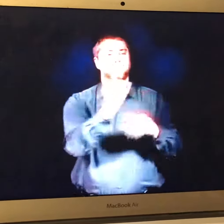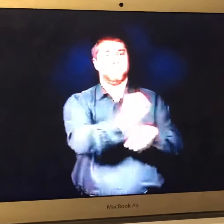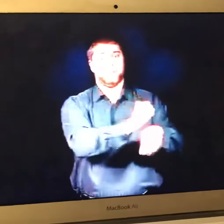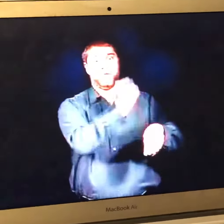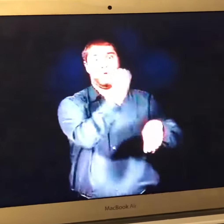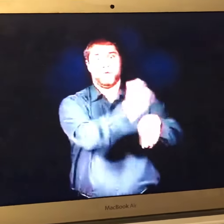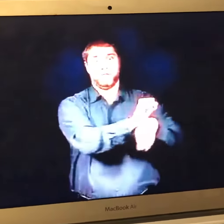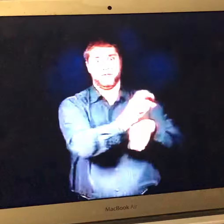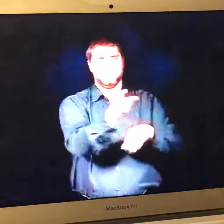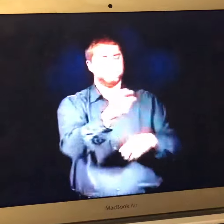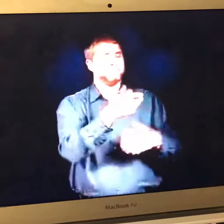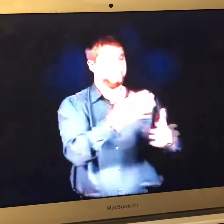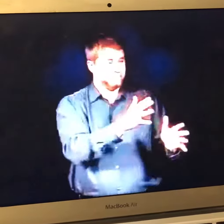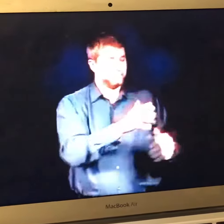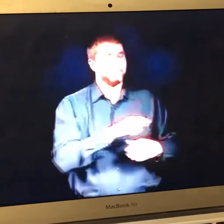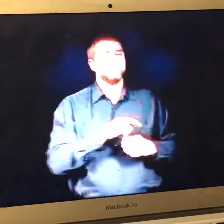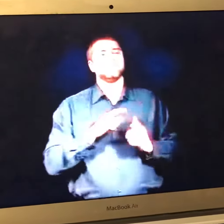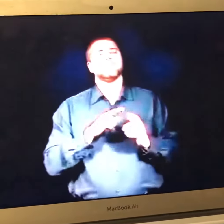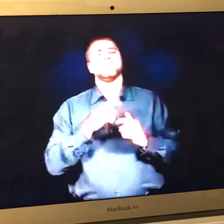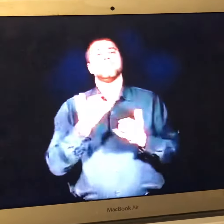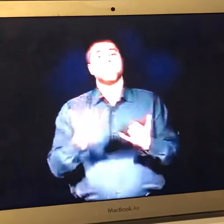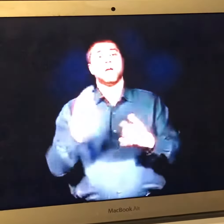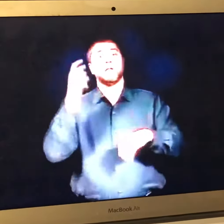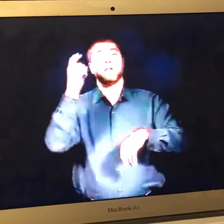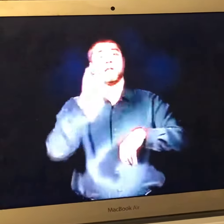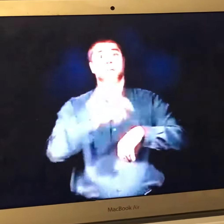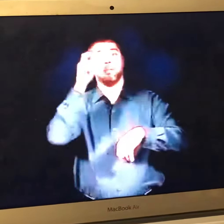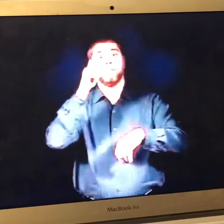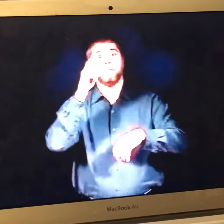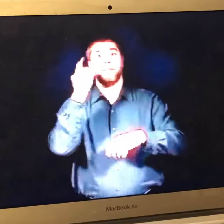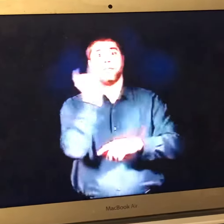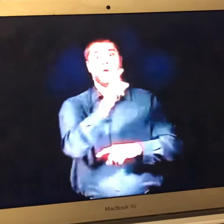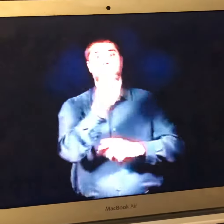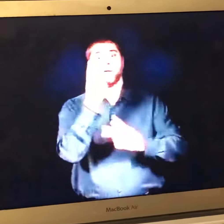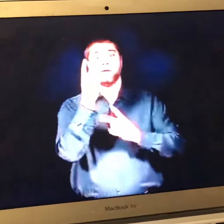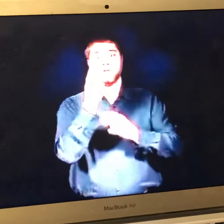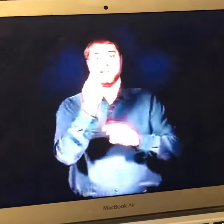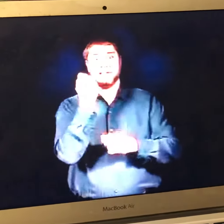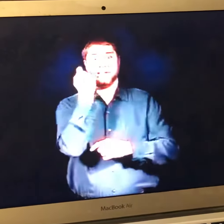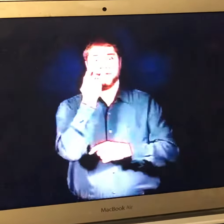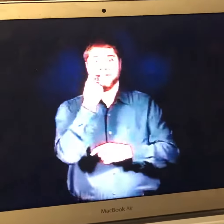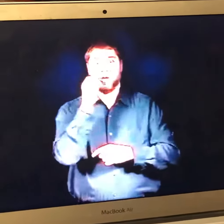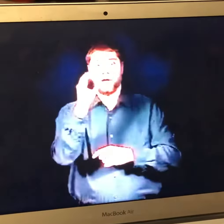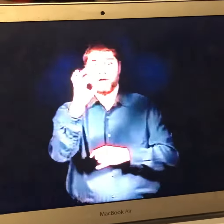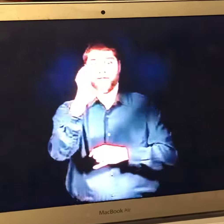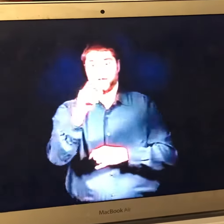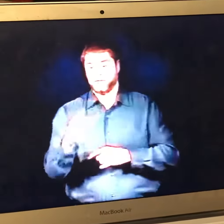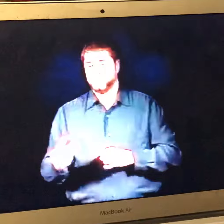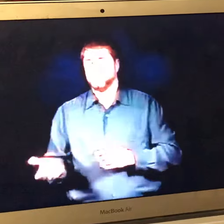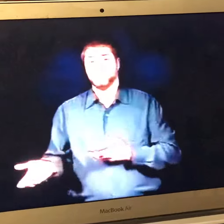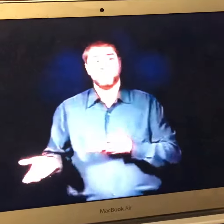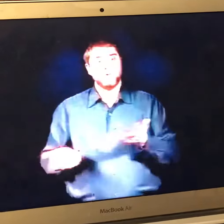The first idea that I have is before the actual dentist appointment, make a pre-visit for your